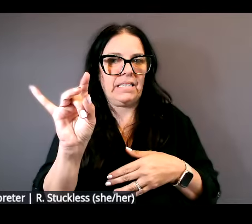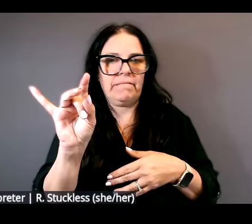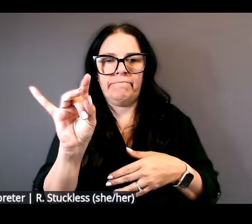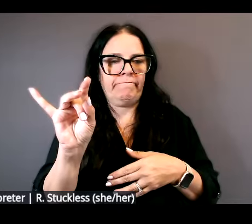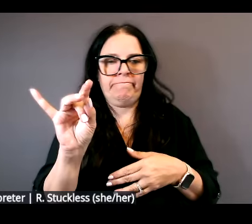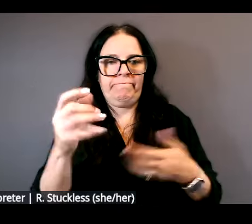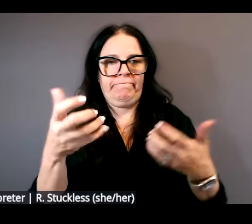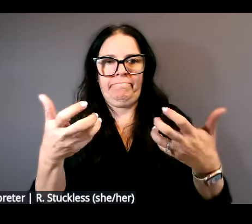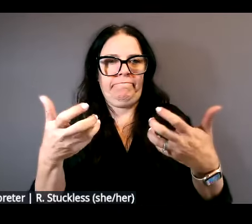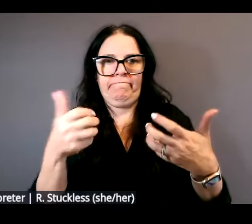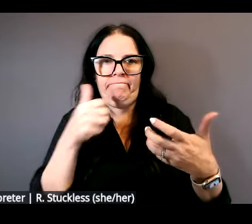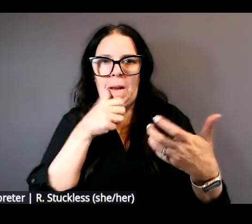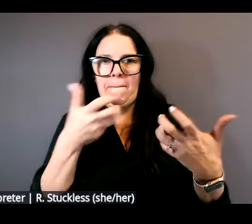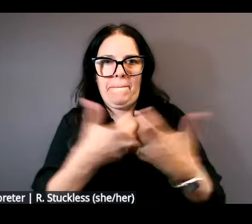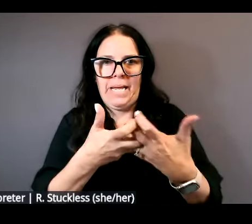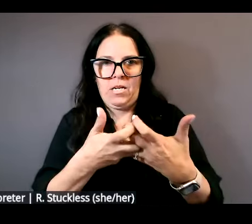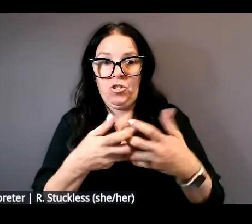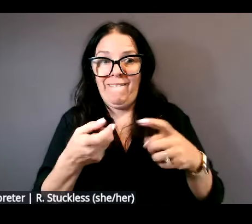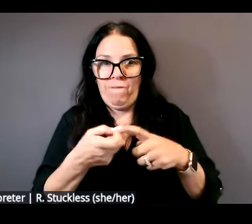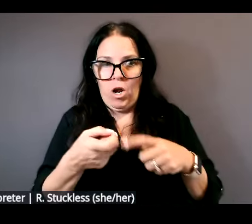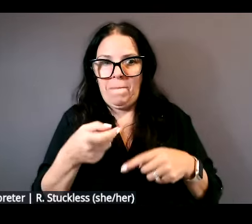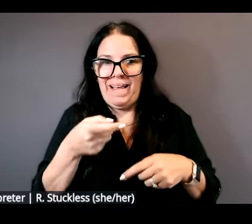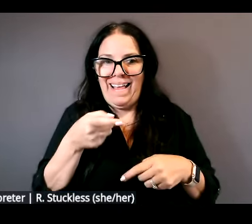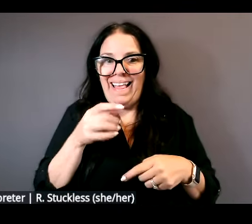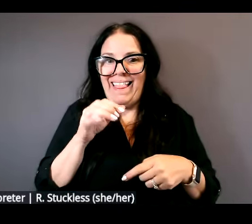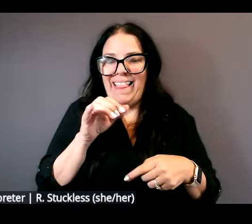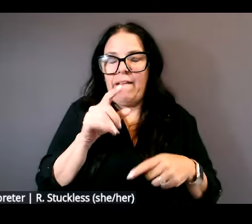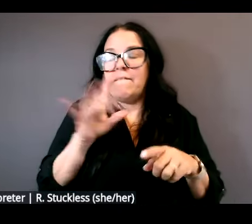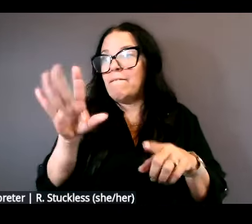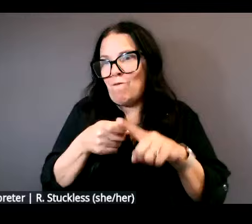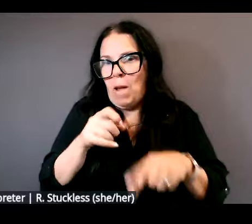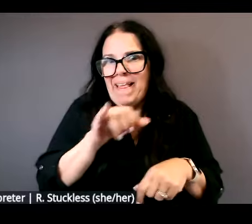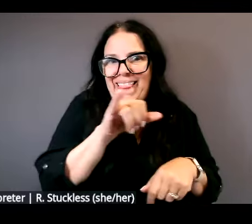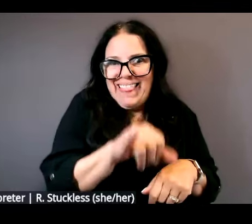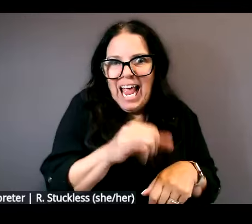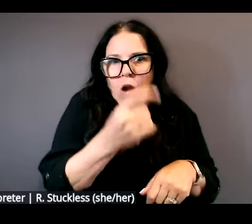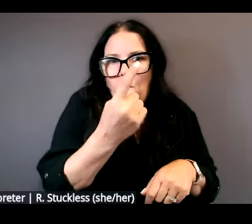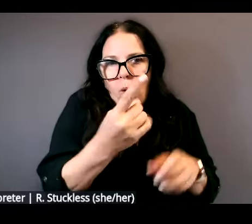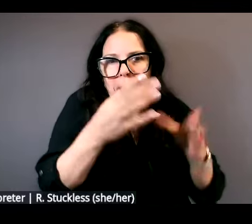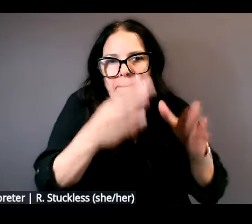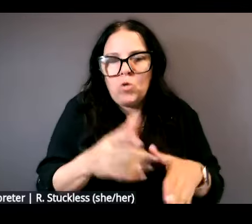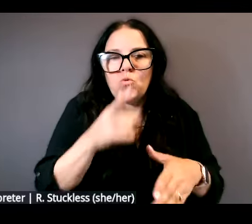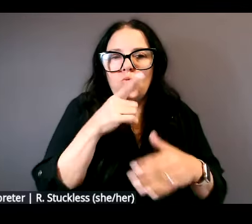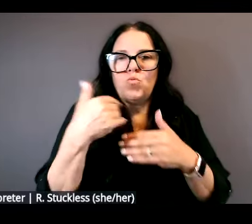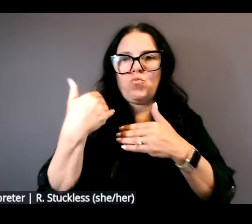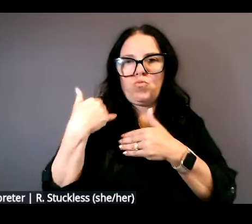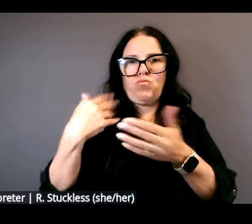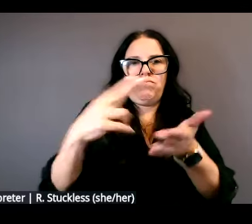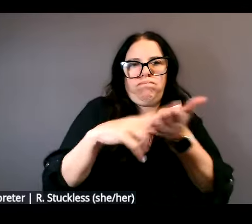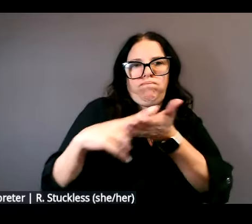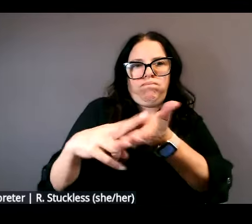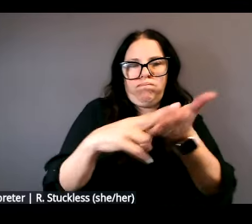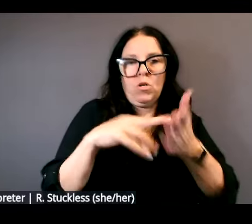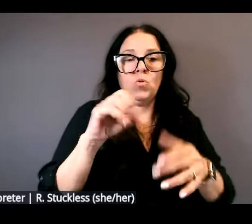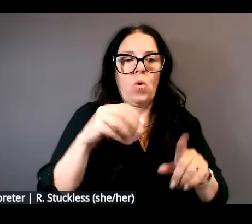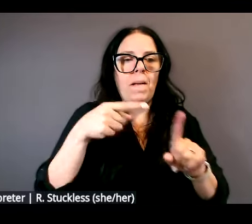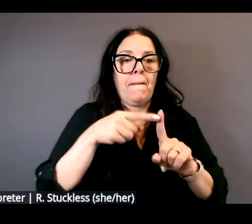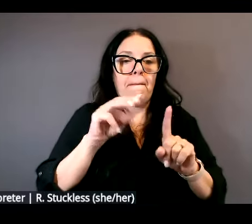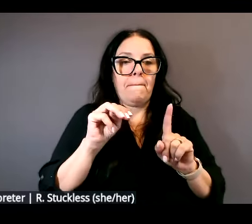From just this circulator. Thank you. Thank you for the clarification. From this. So out of Mr.